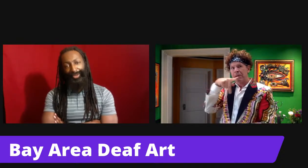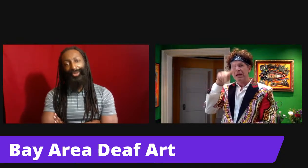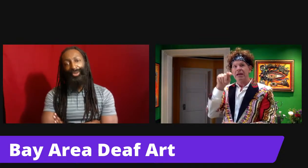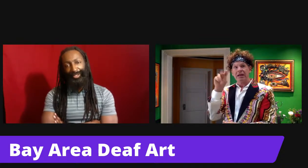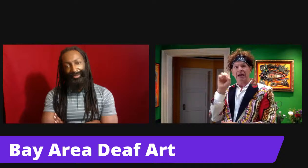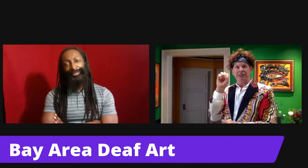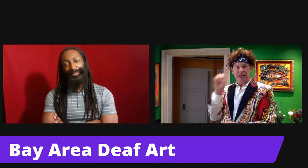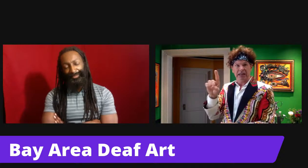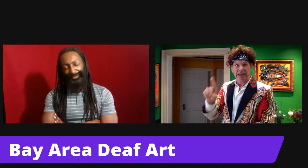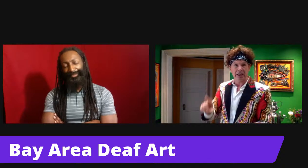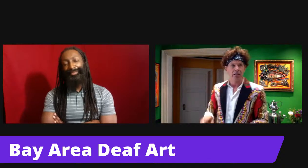post-traumatic stress syndrome.